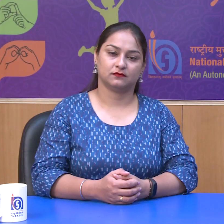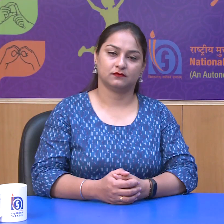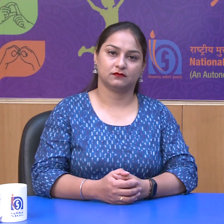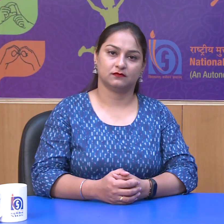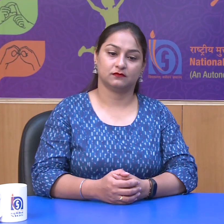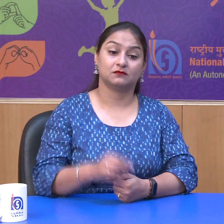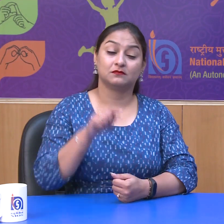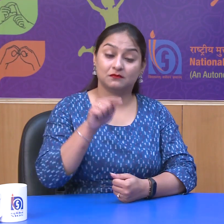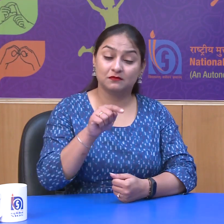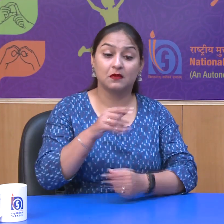There are plain areas,